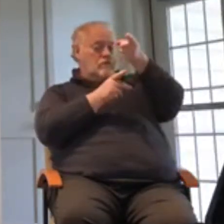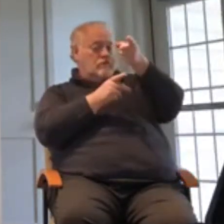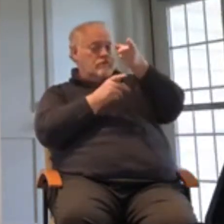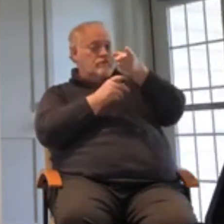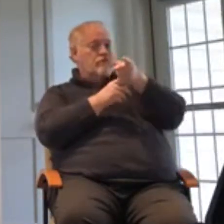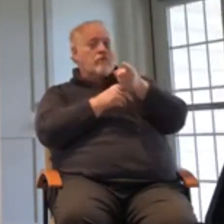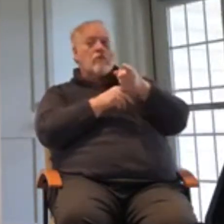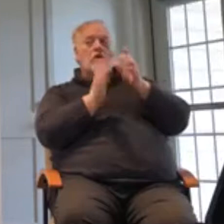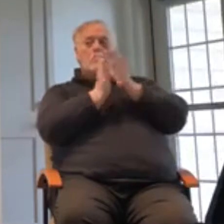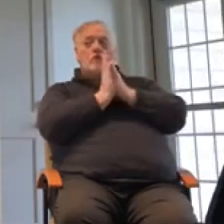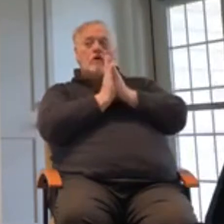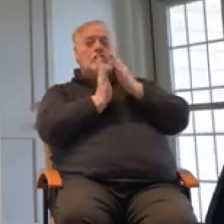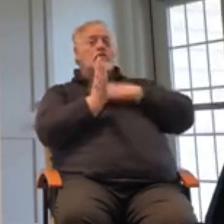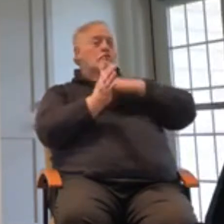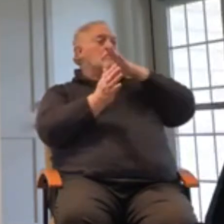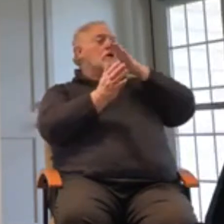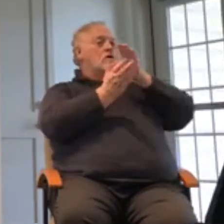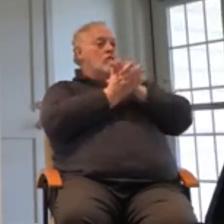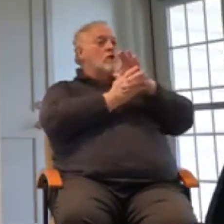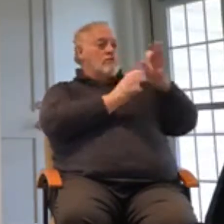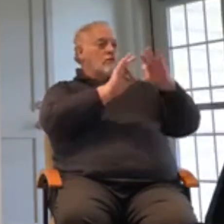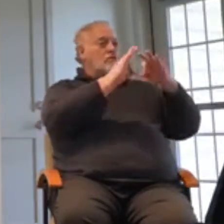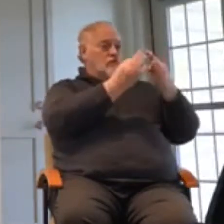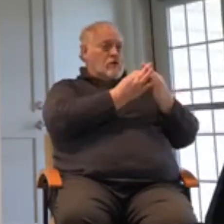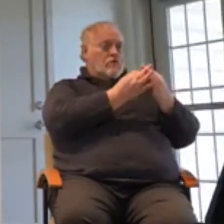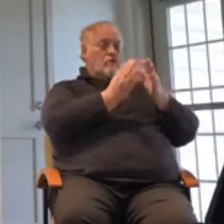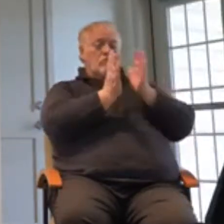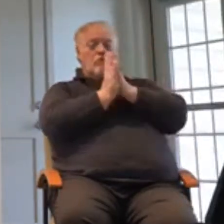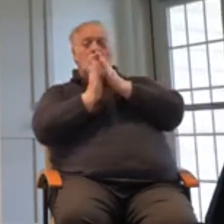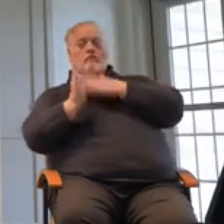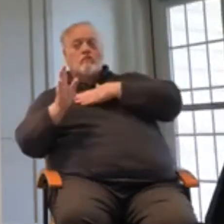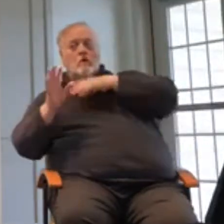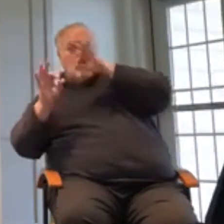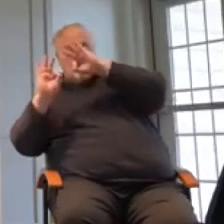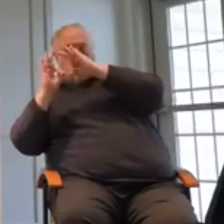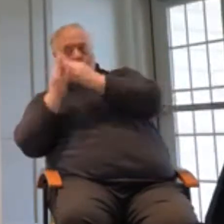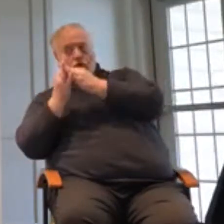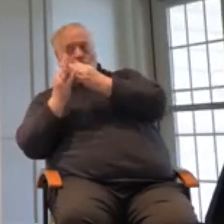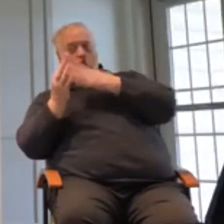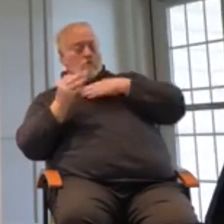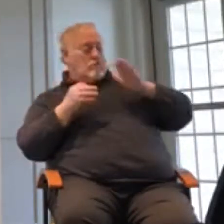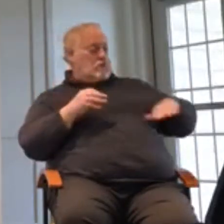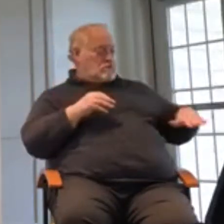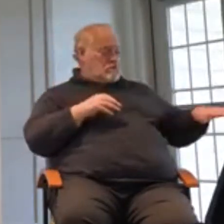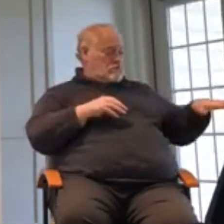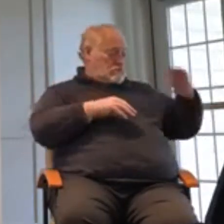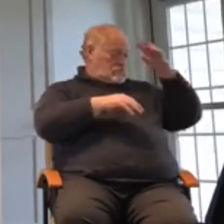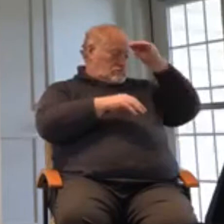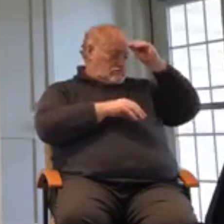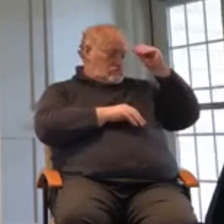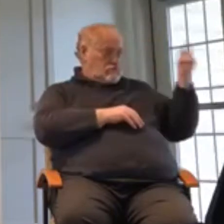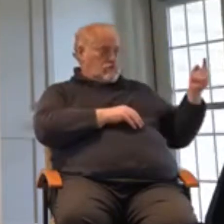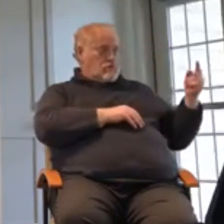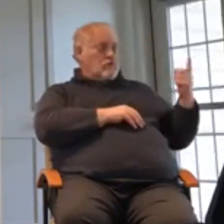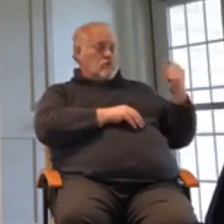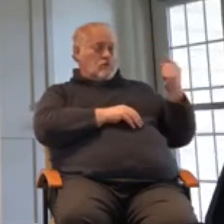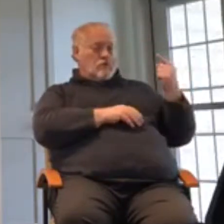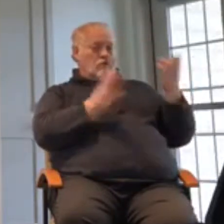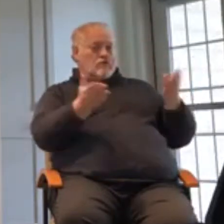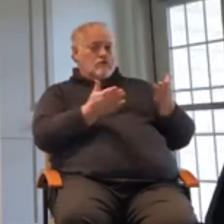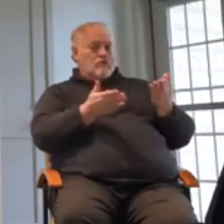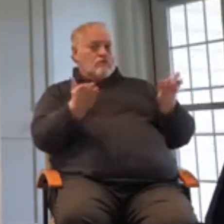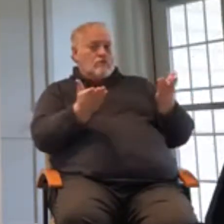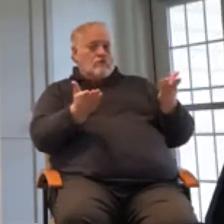my wife and her family. Praying for my family. Pray for my little munchkins at home. They will be here during the 11